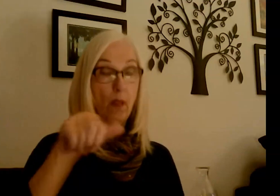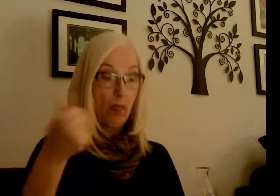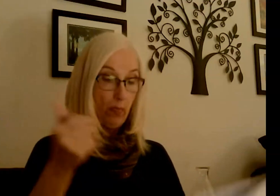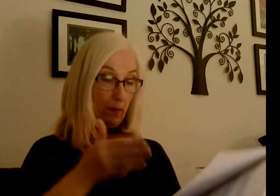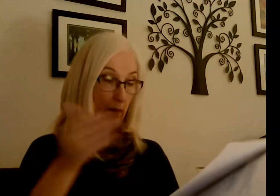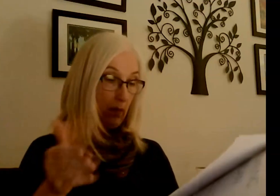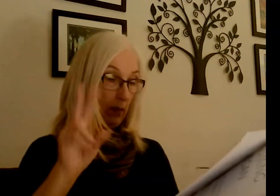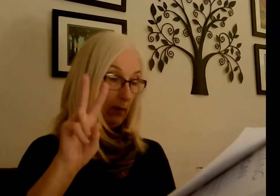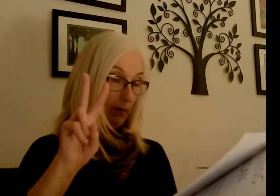By R.D.